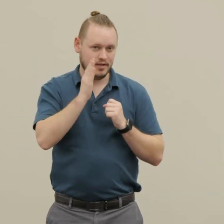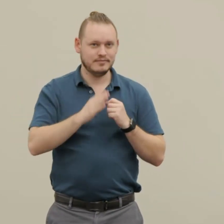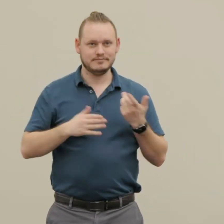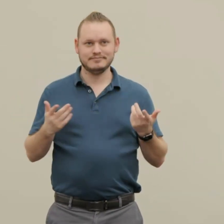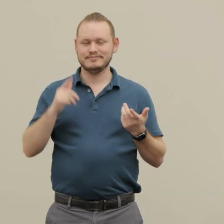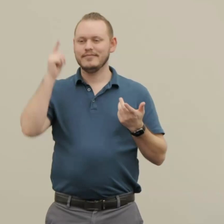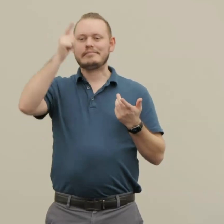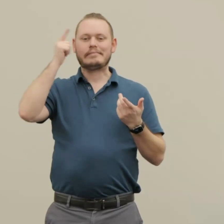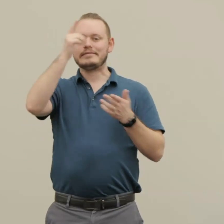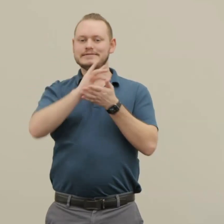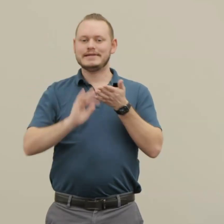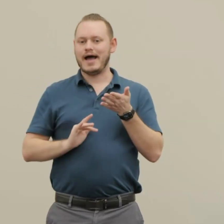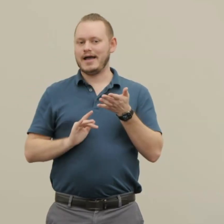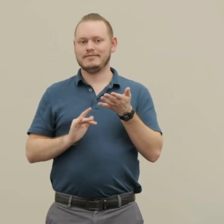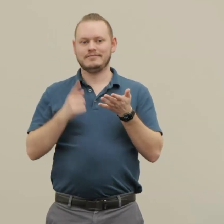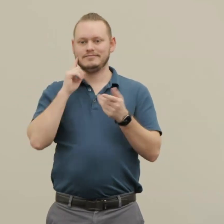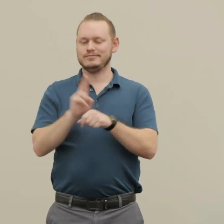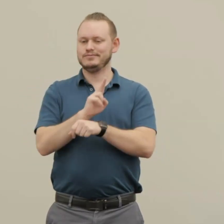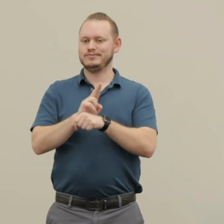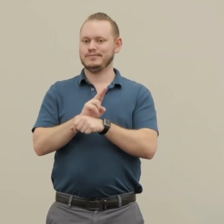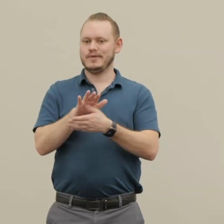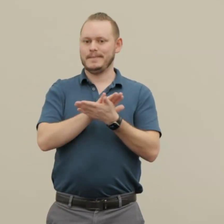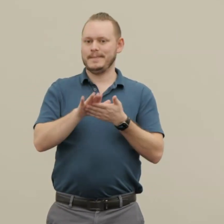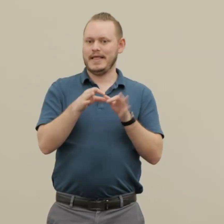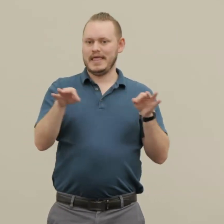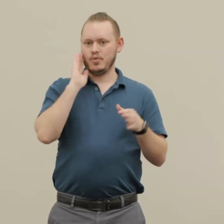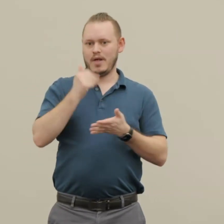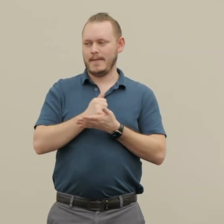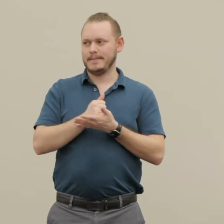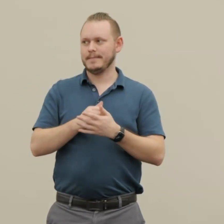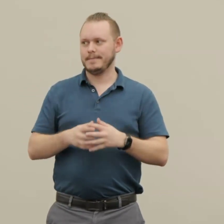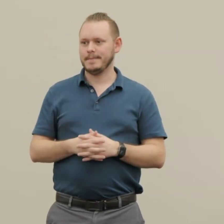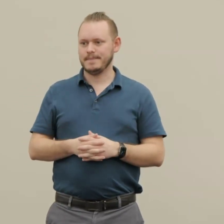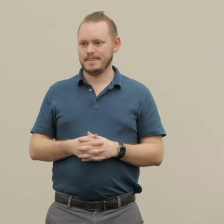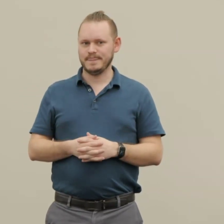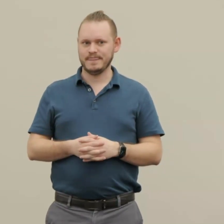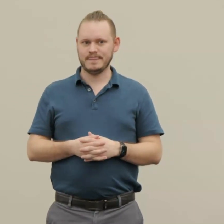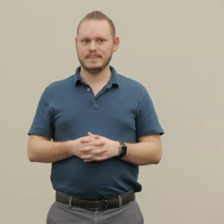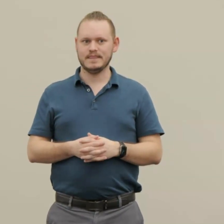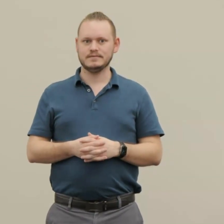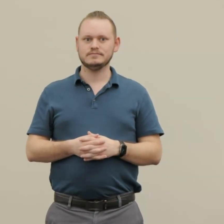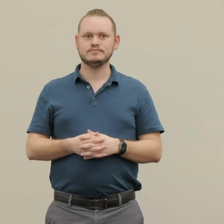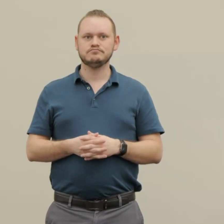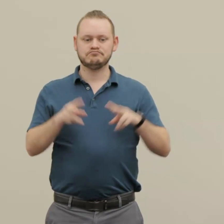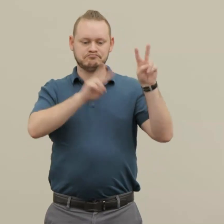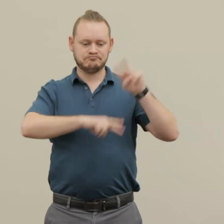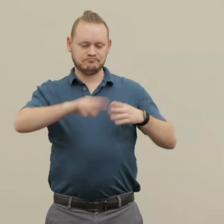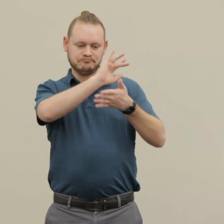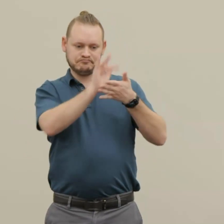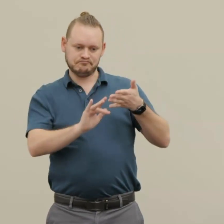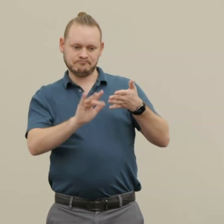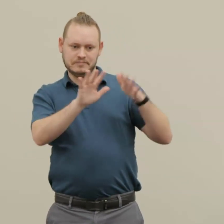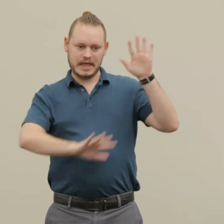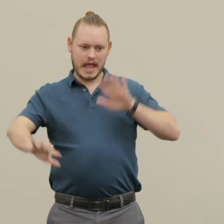logical design for using a plain language is going to help. So let's look at the design and layout